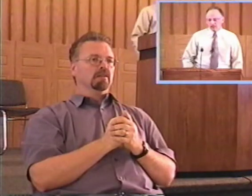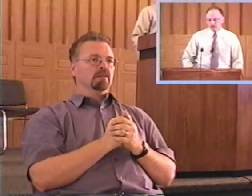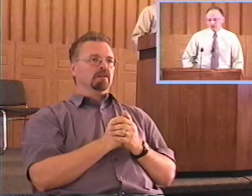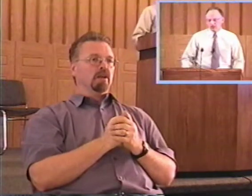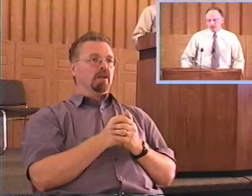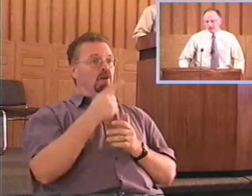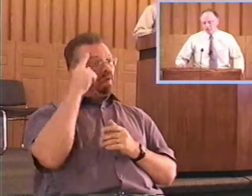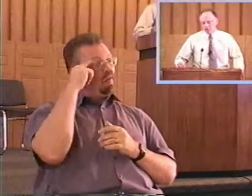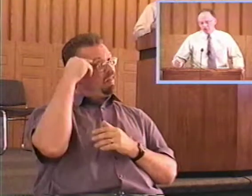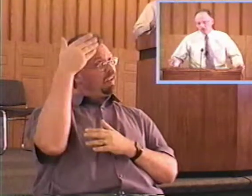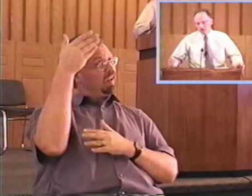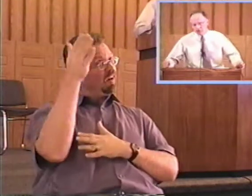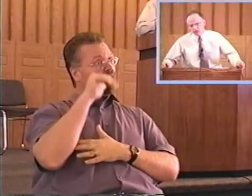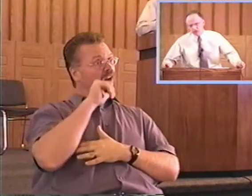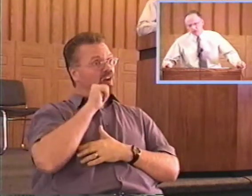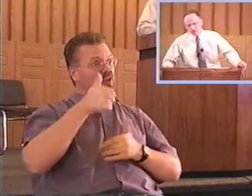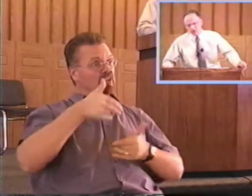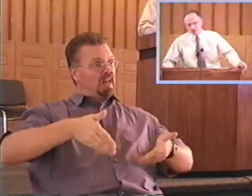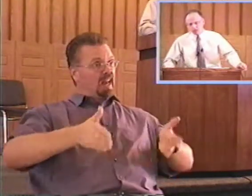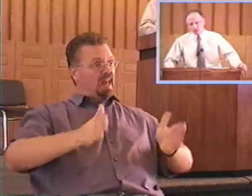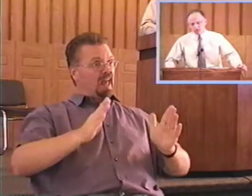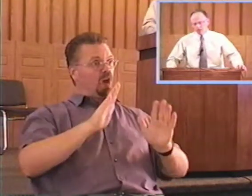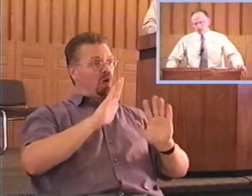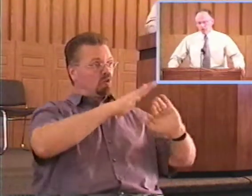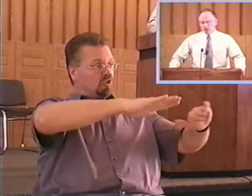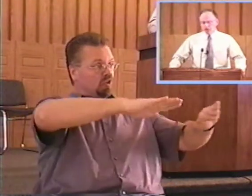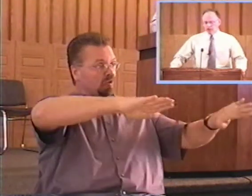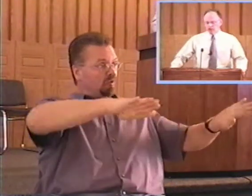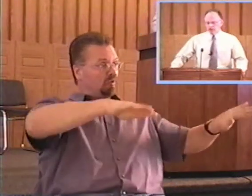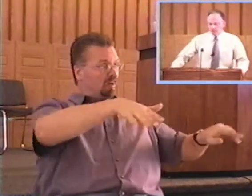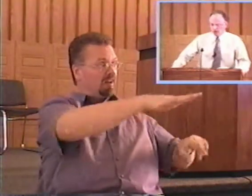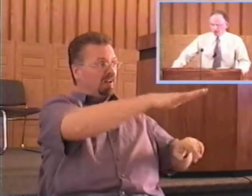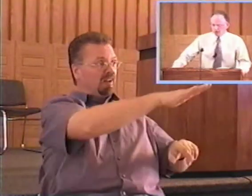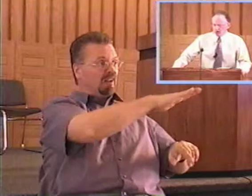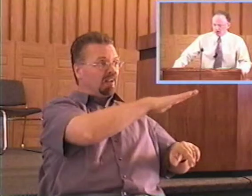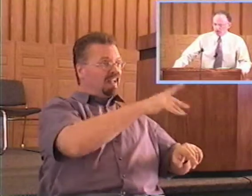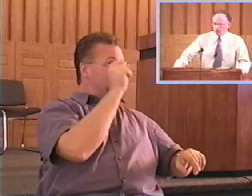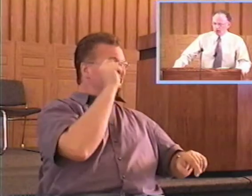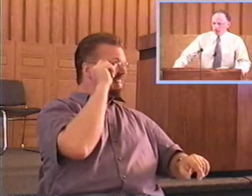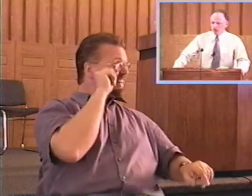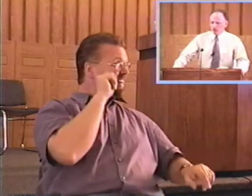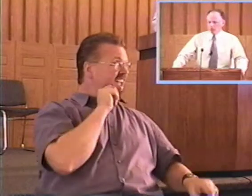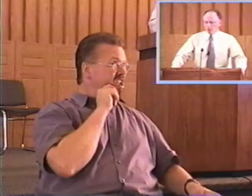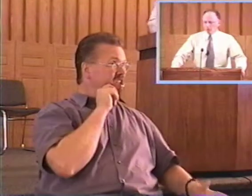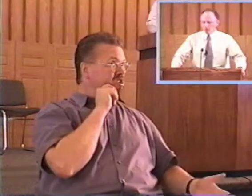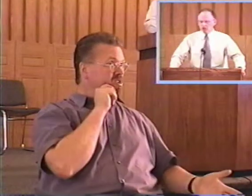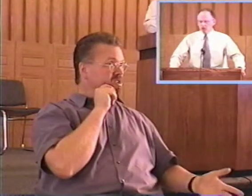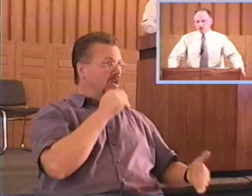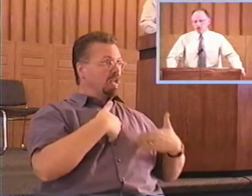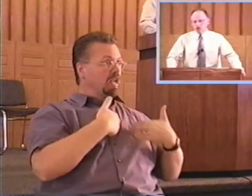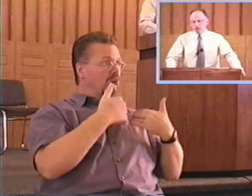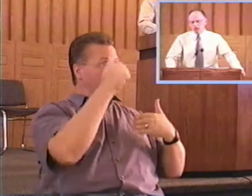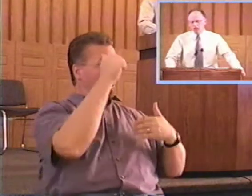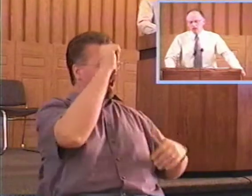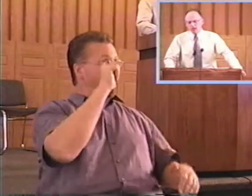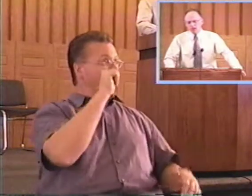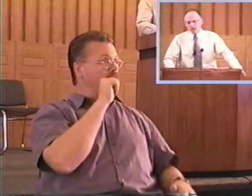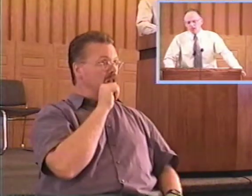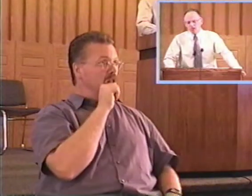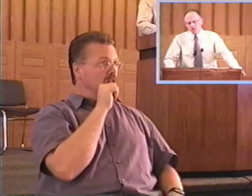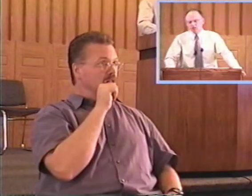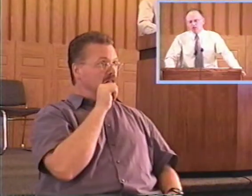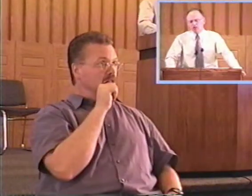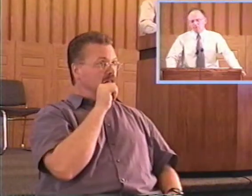You think God doesn't allow young children, teenagers, young adults?